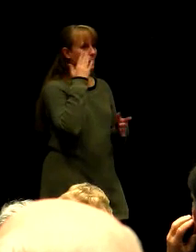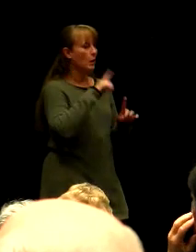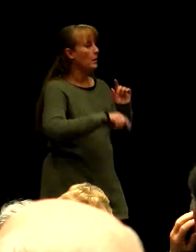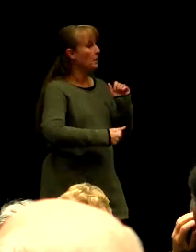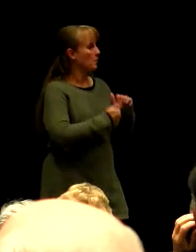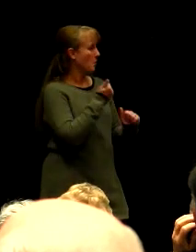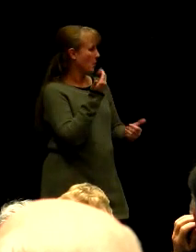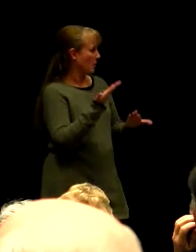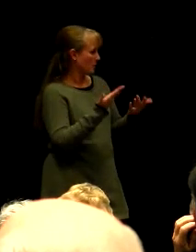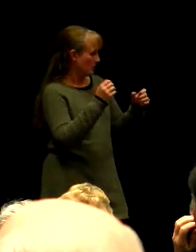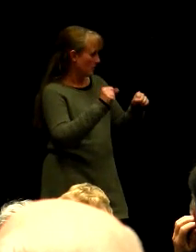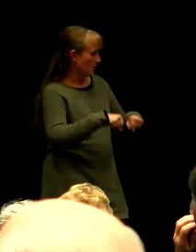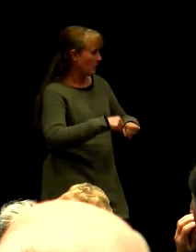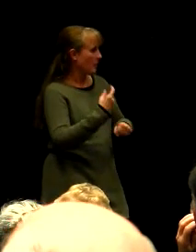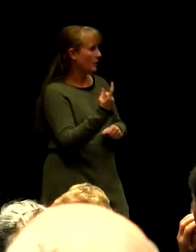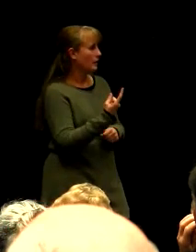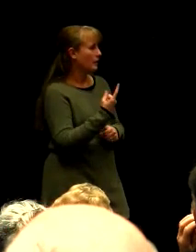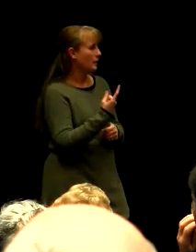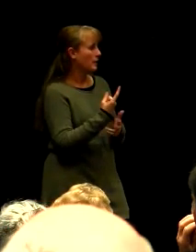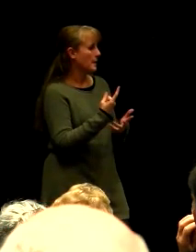most likely something